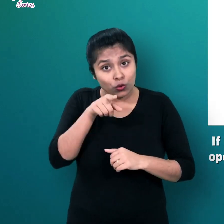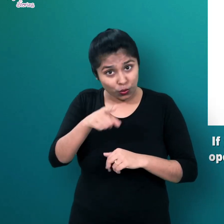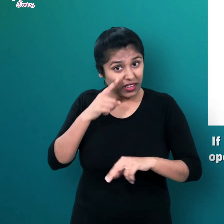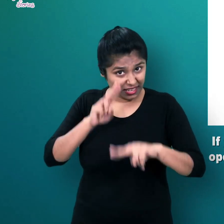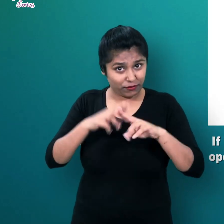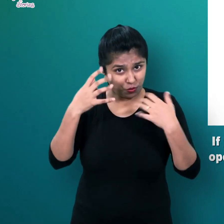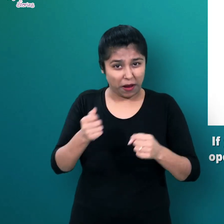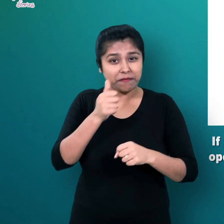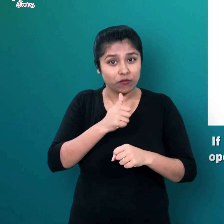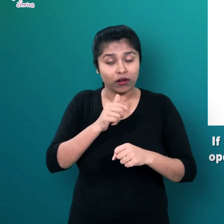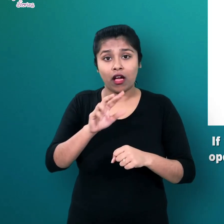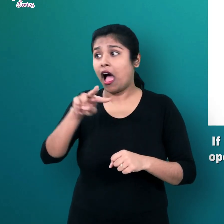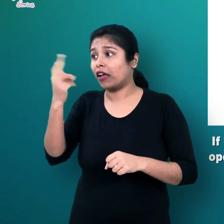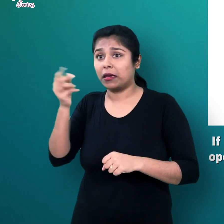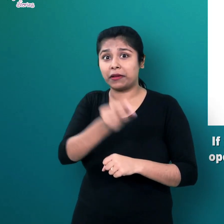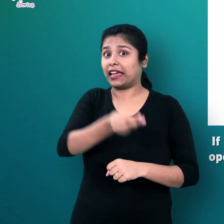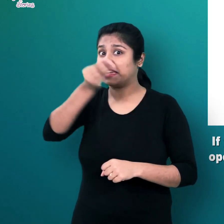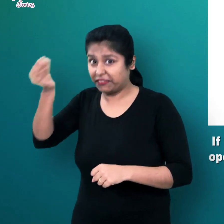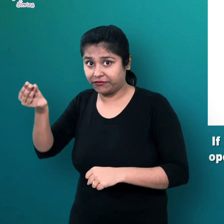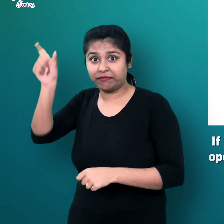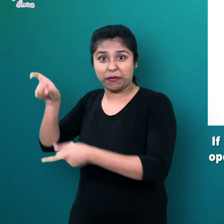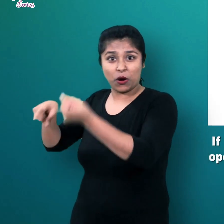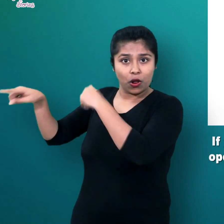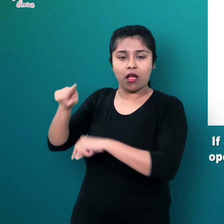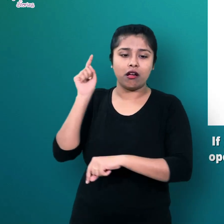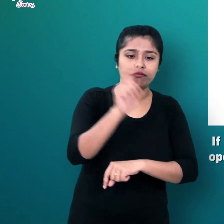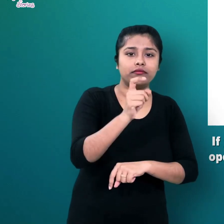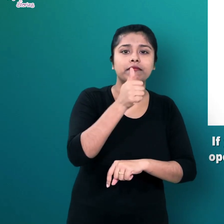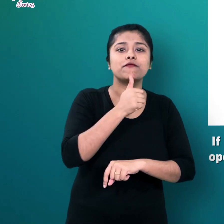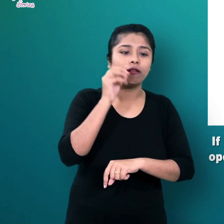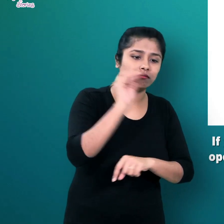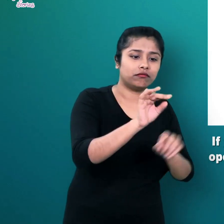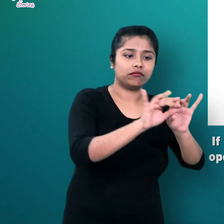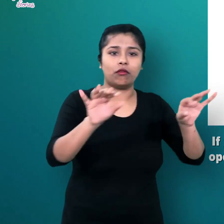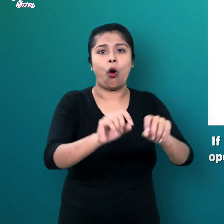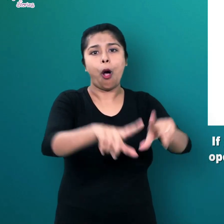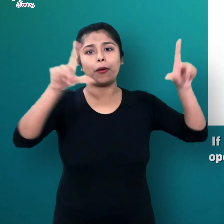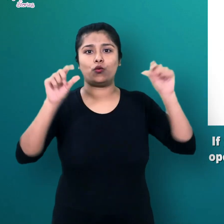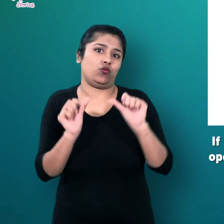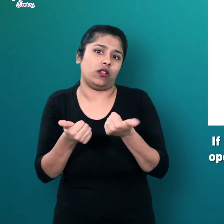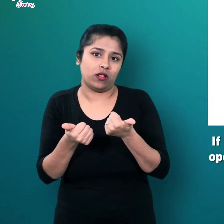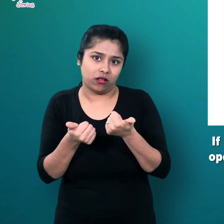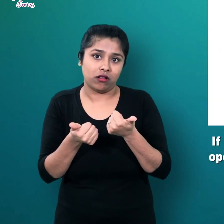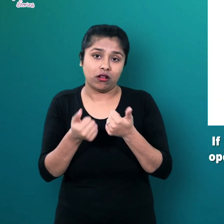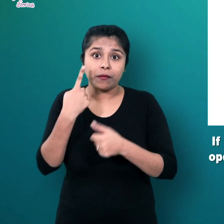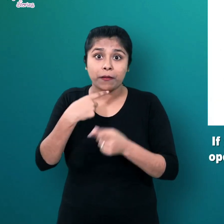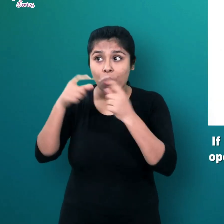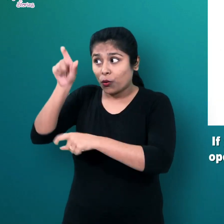If you tell anyone the password, they can open it too. So you have to be very careful whom you give your password